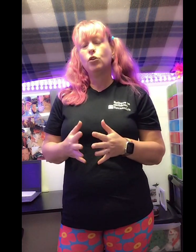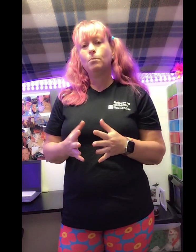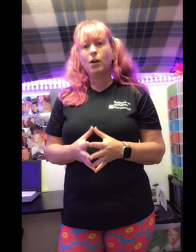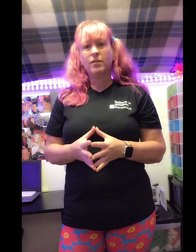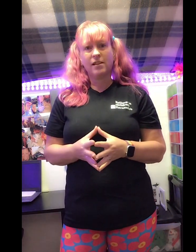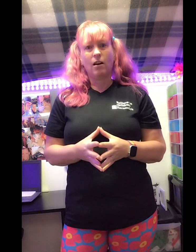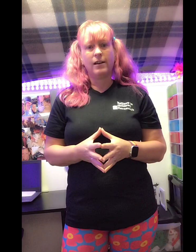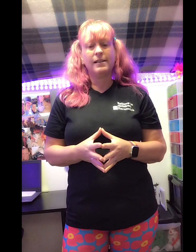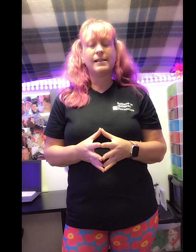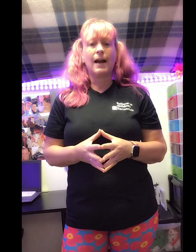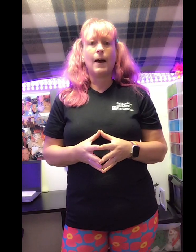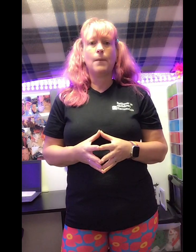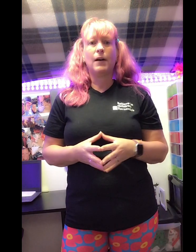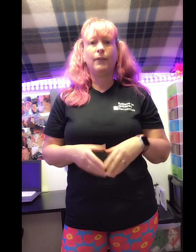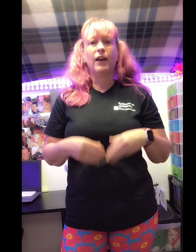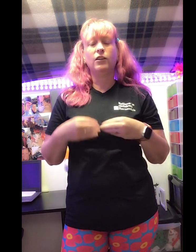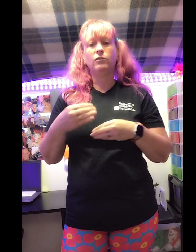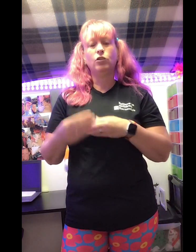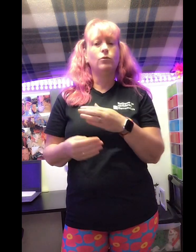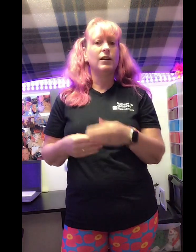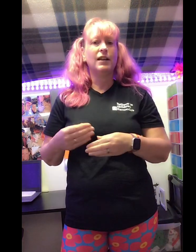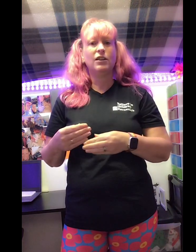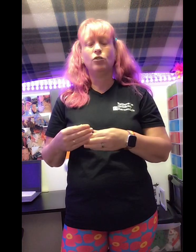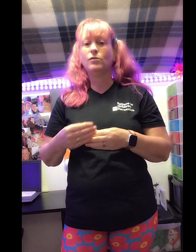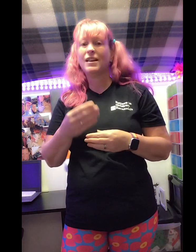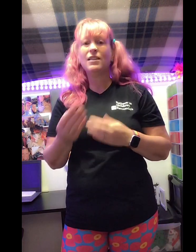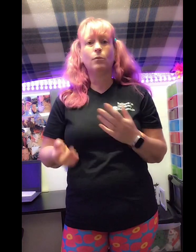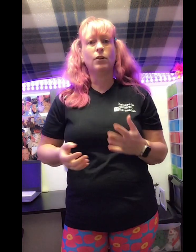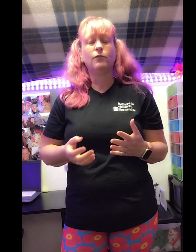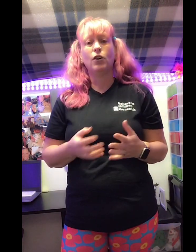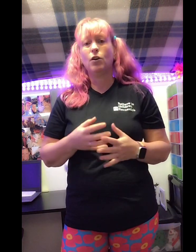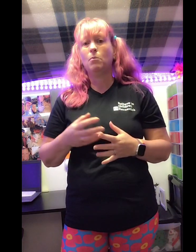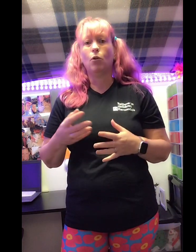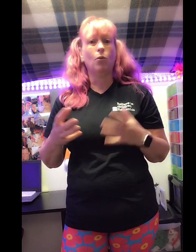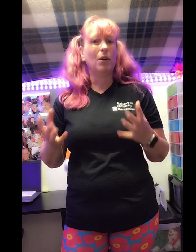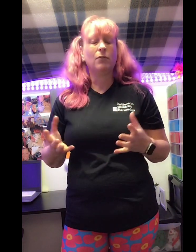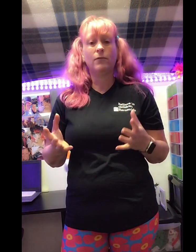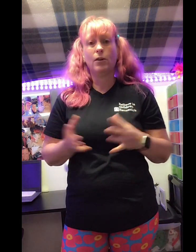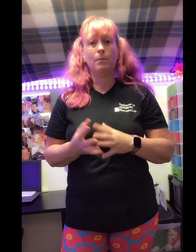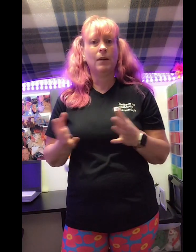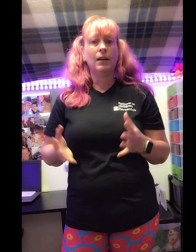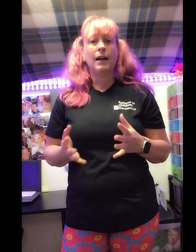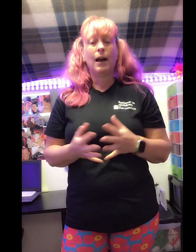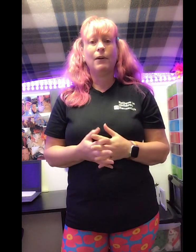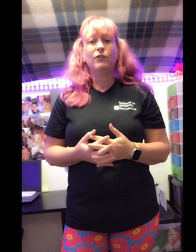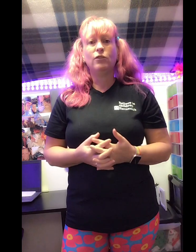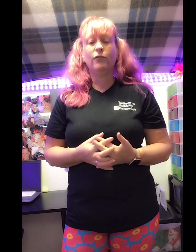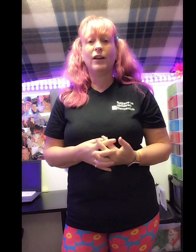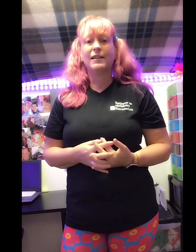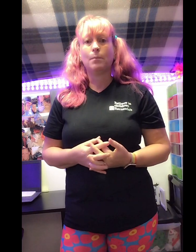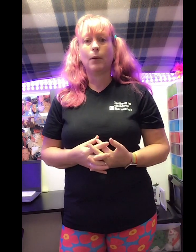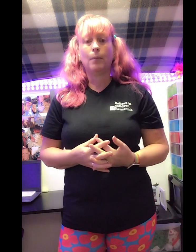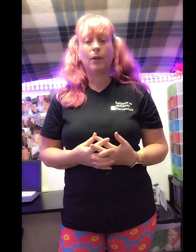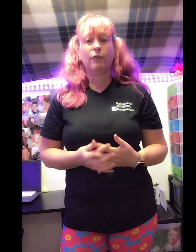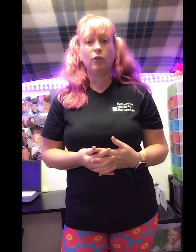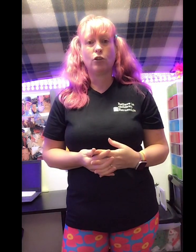both signs, and then you can use either one of them or both of them, however you feel is appropriate for your